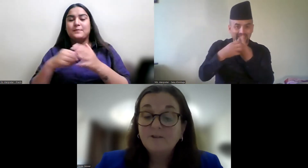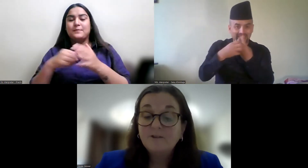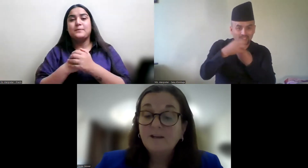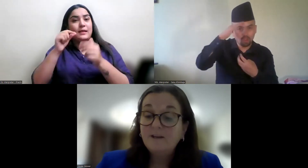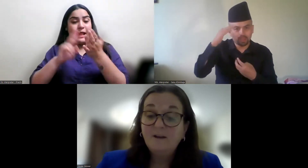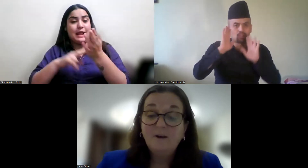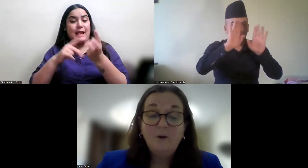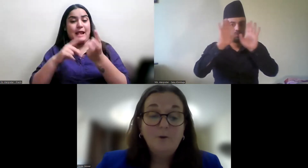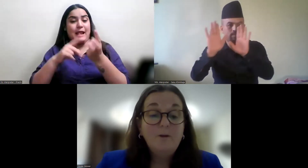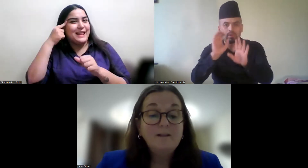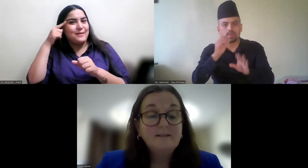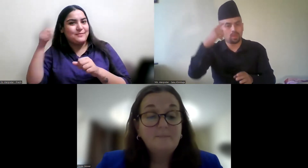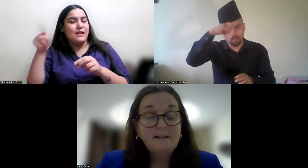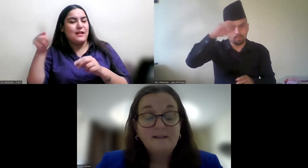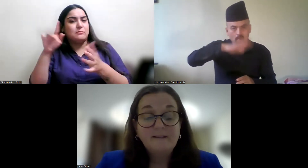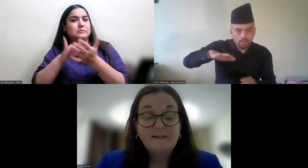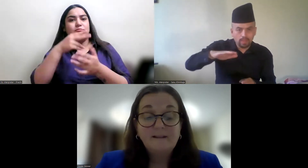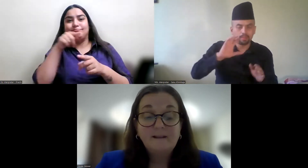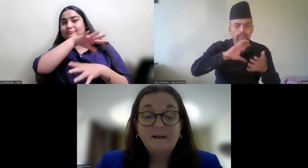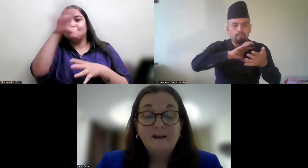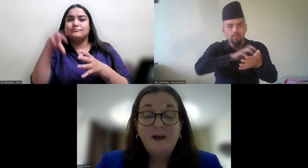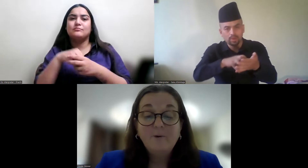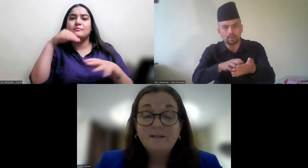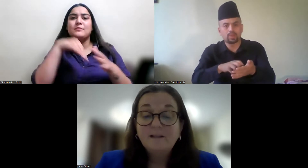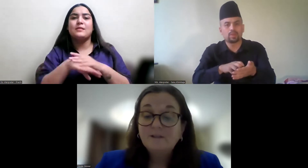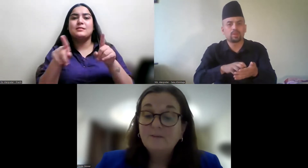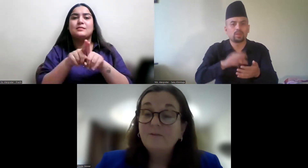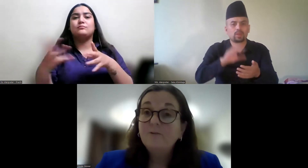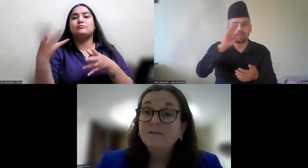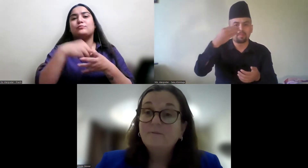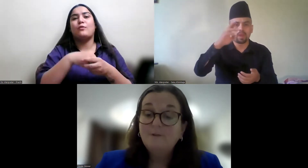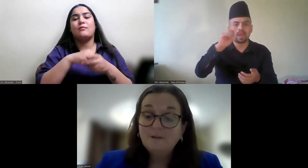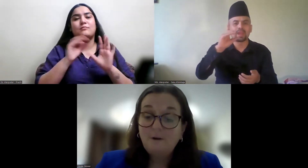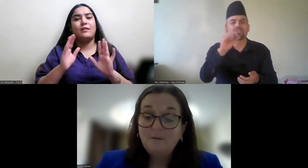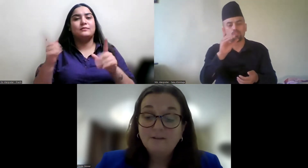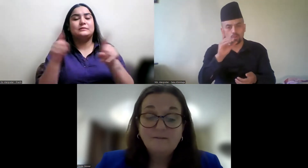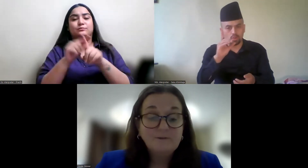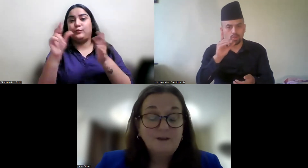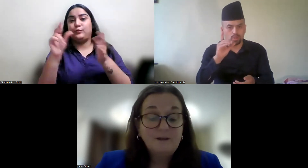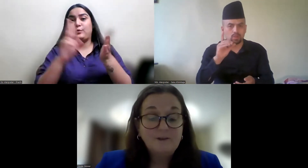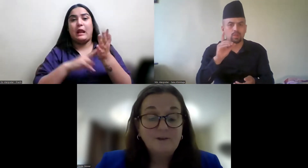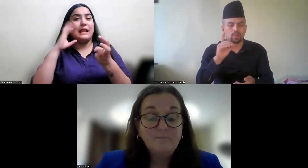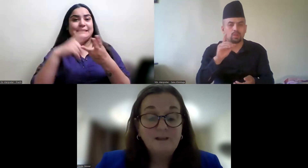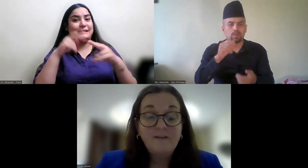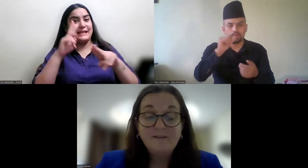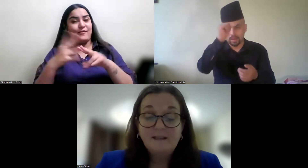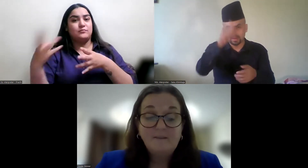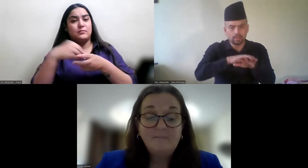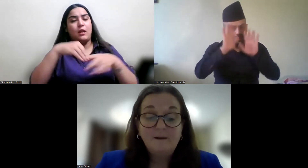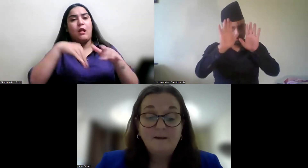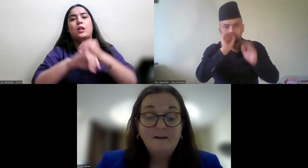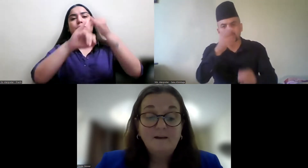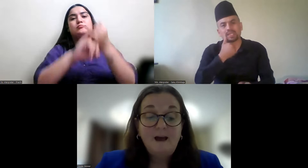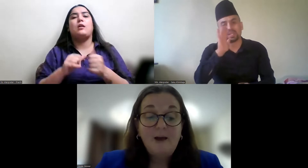Maharashtra in India, who participated in this study and worked diligently with the UNICEF Regional Office for South Asia and the